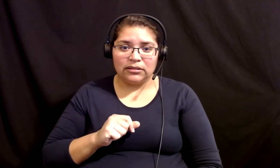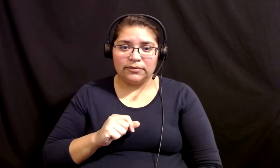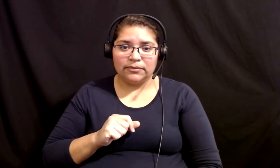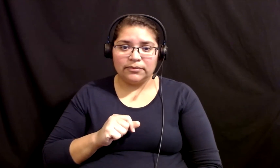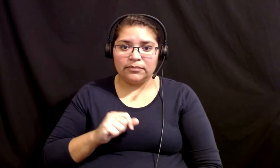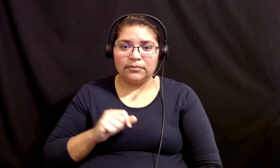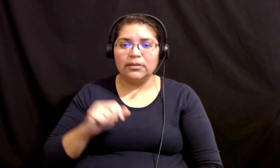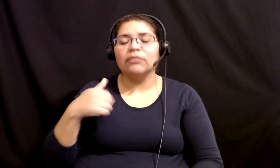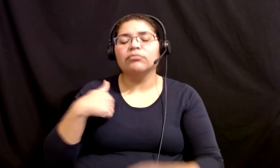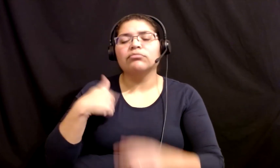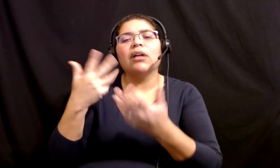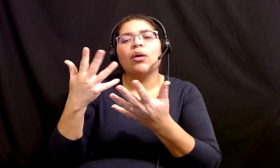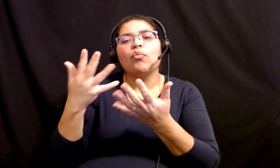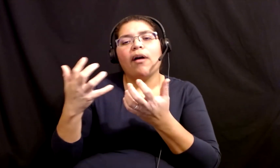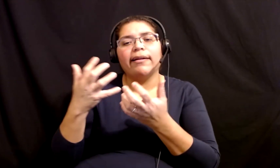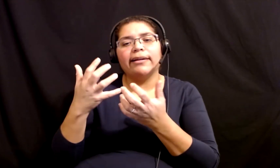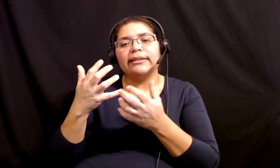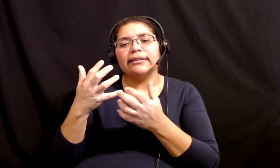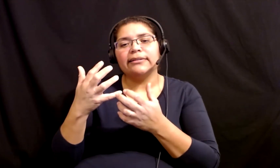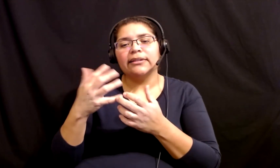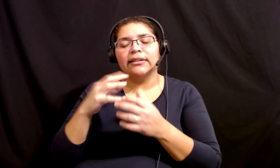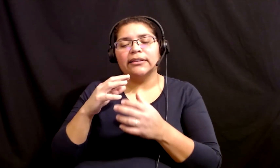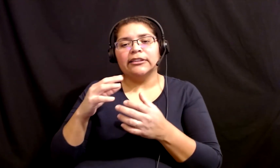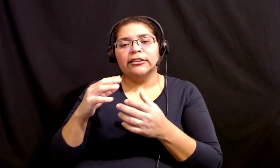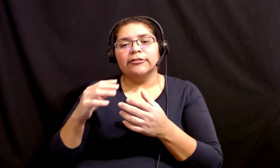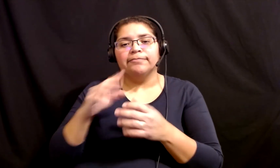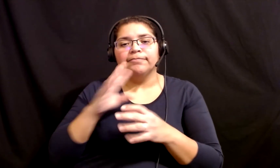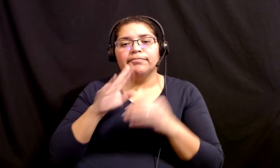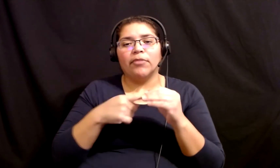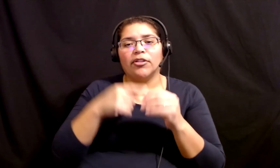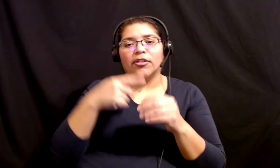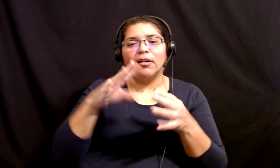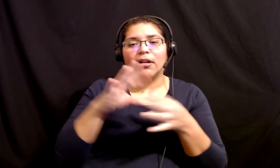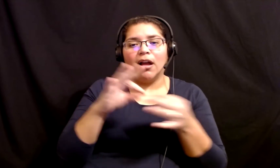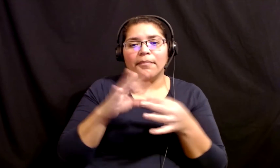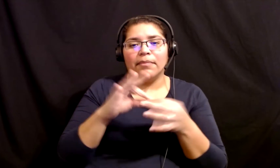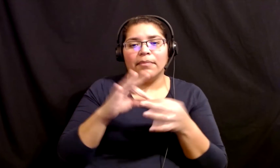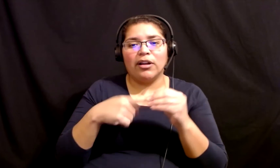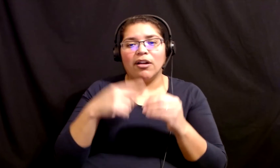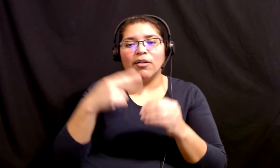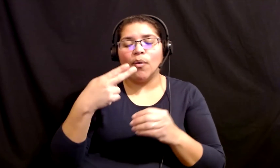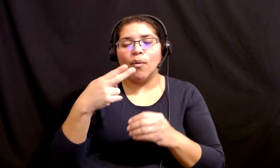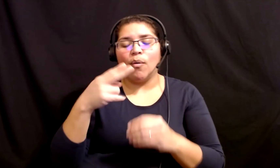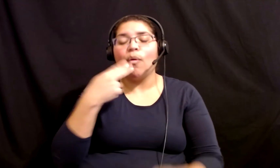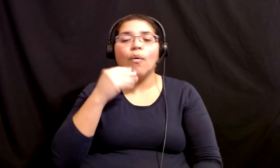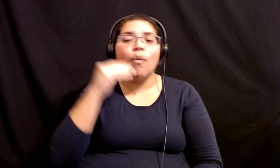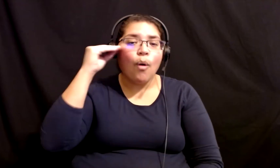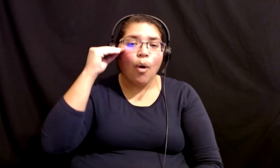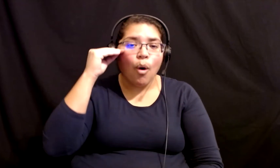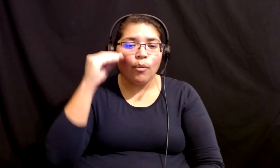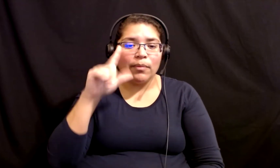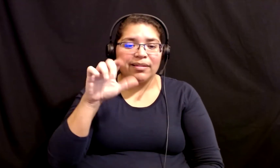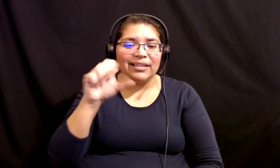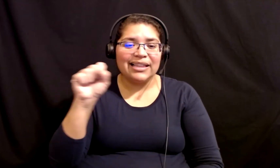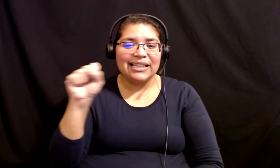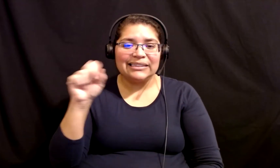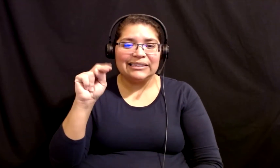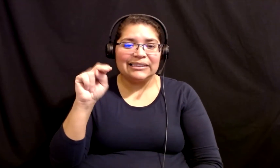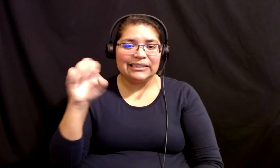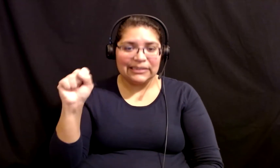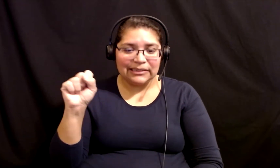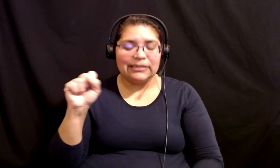So I just wanted to tack on to the comment made about homelessness and wraparound services.